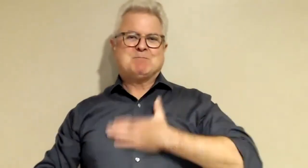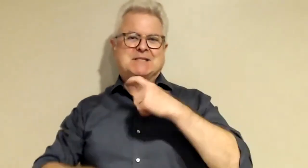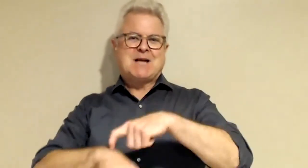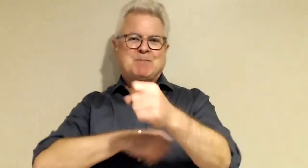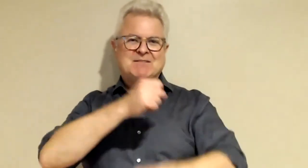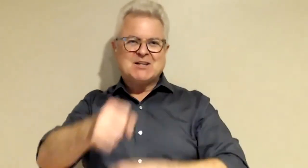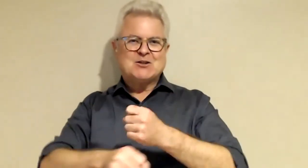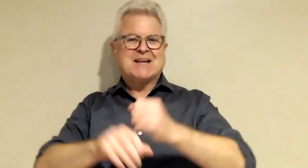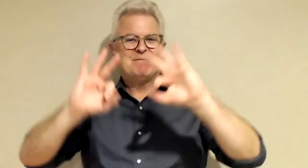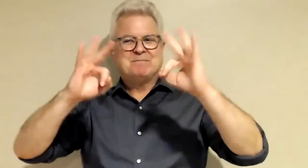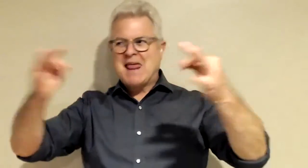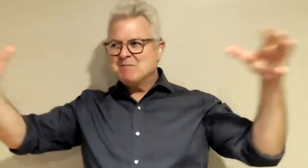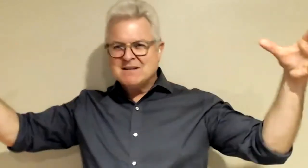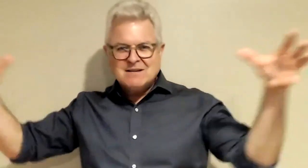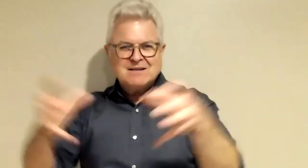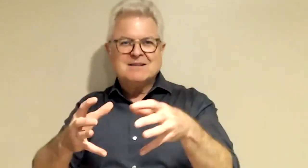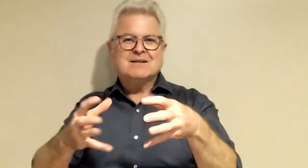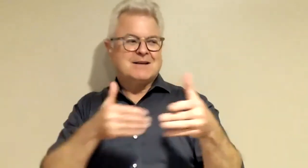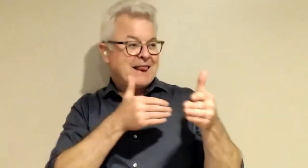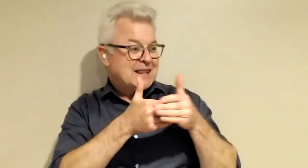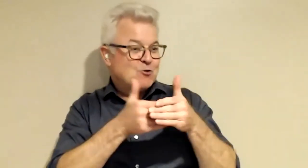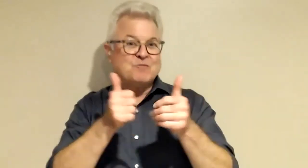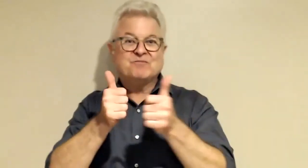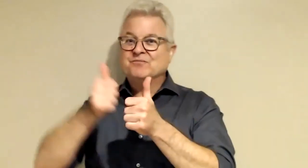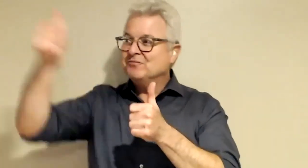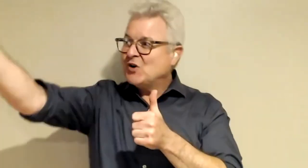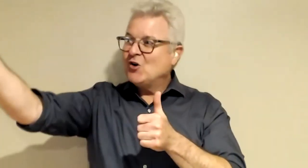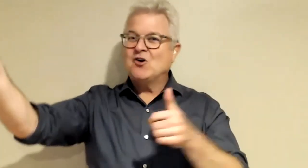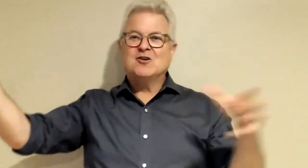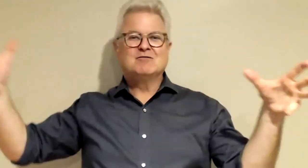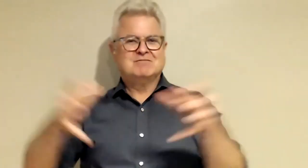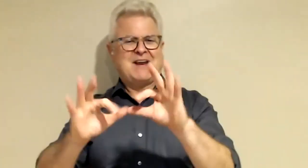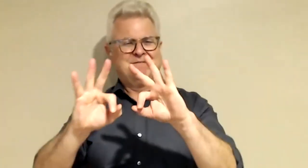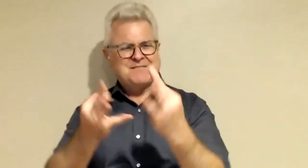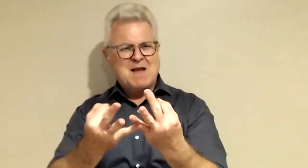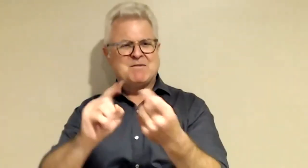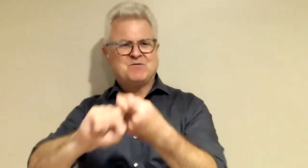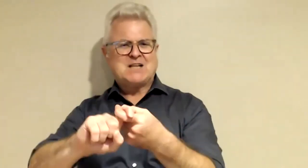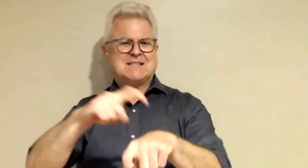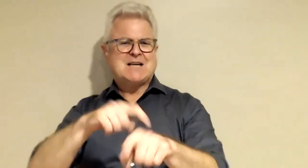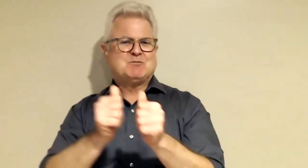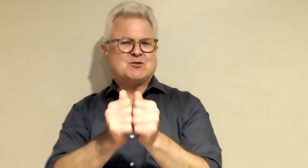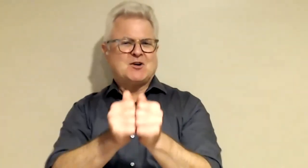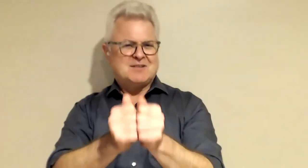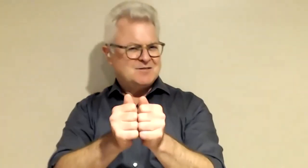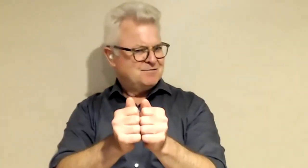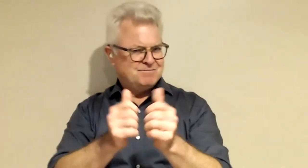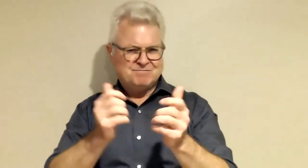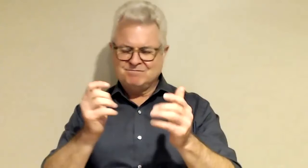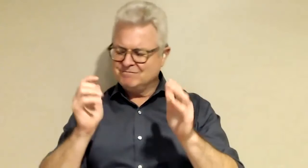Thanksgiving is a wonderful holiday. It's a fantastic time of the year for friends and family to get together. And that is great. It's a fun time to